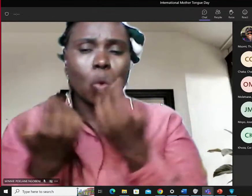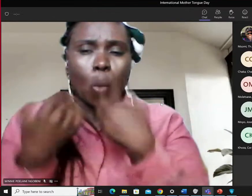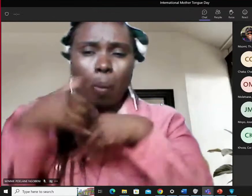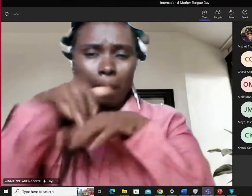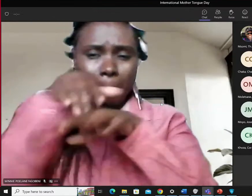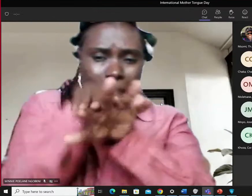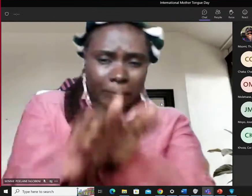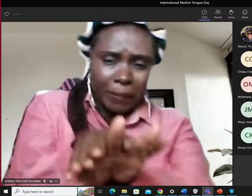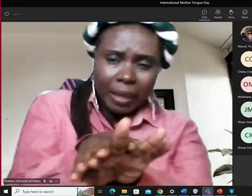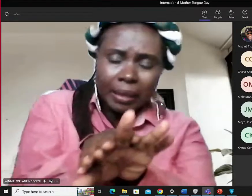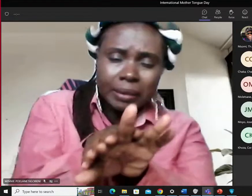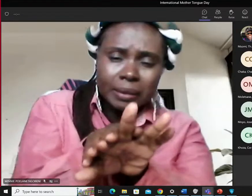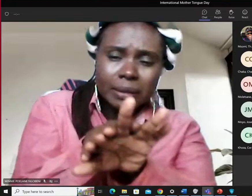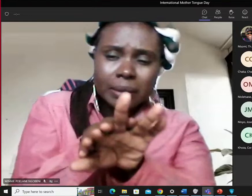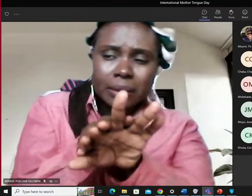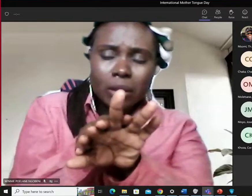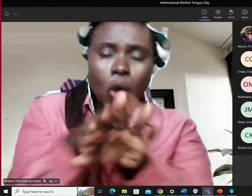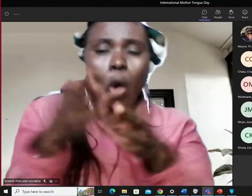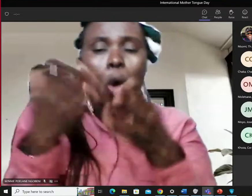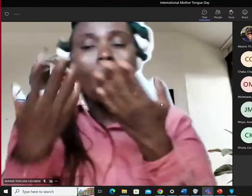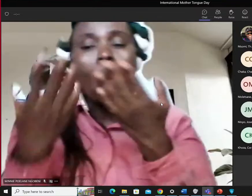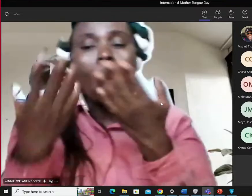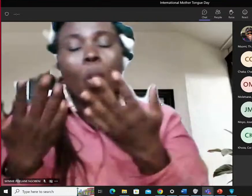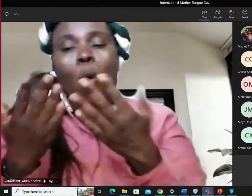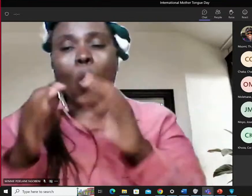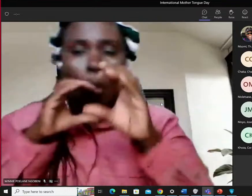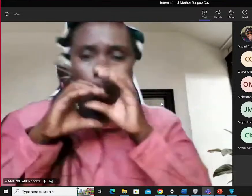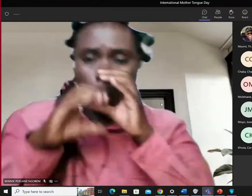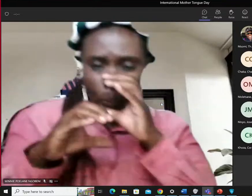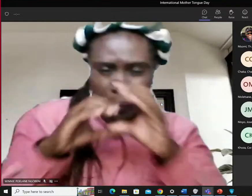method for communication.